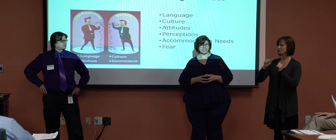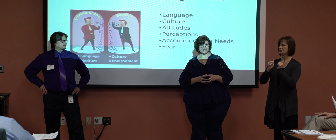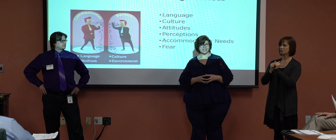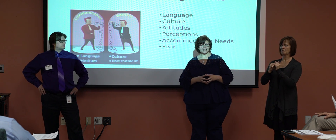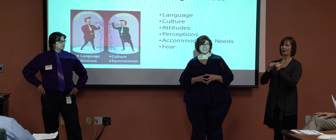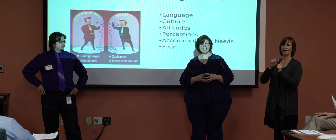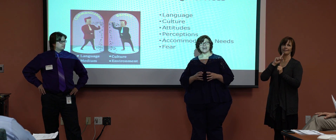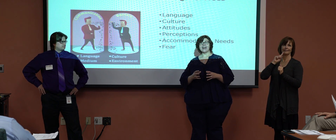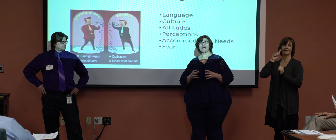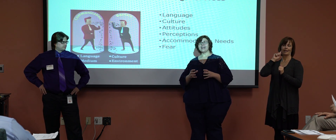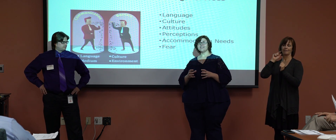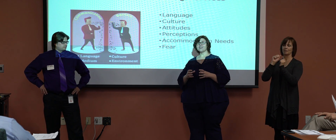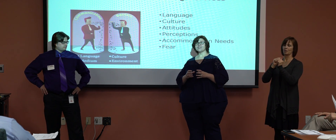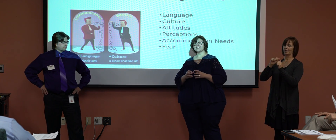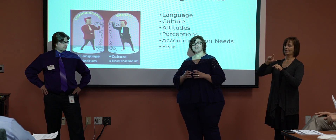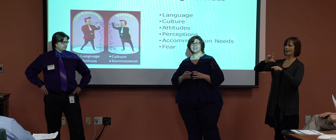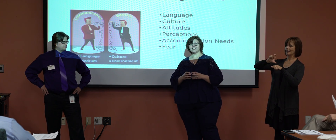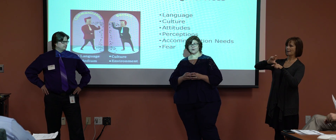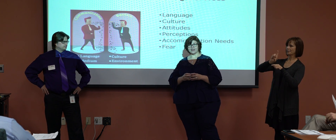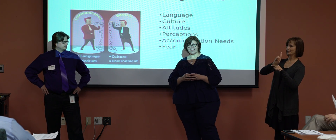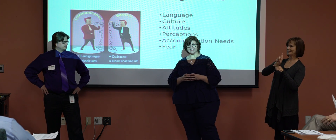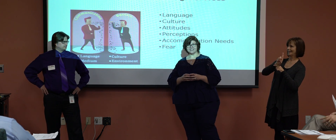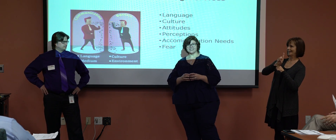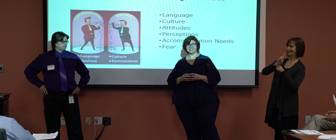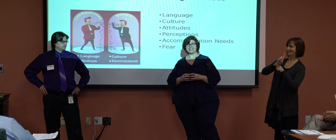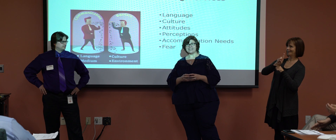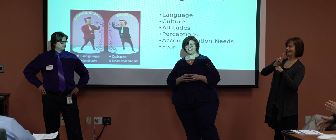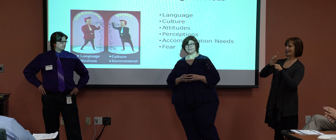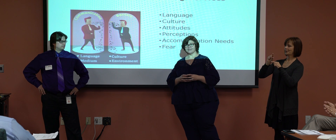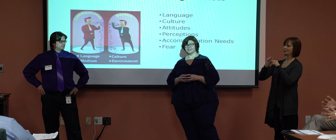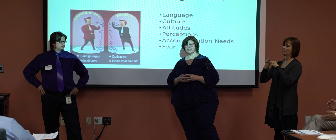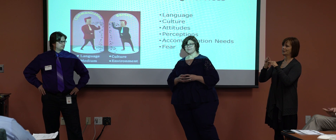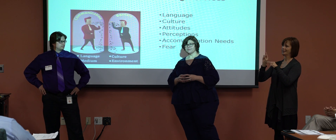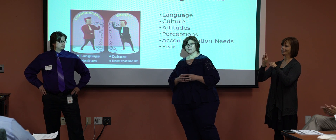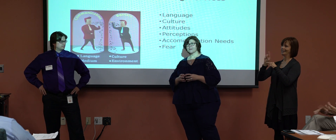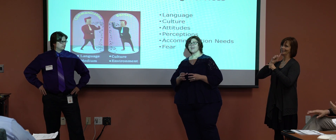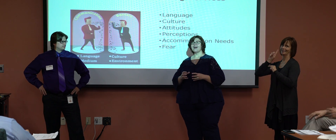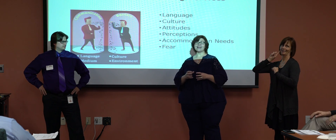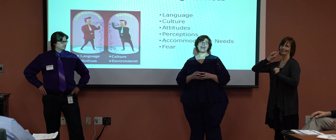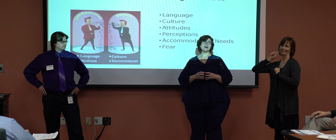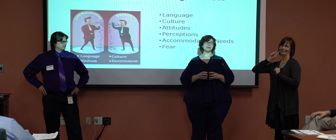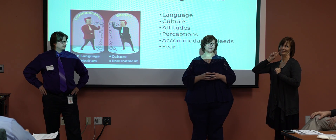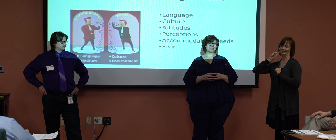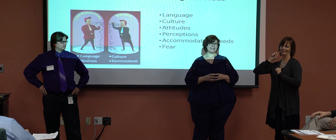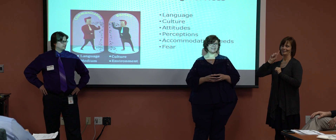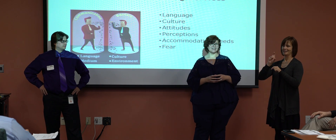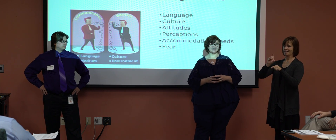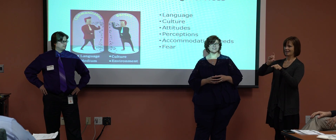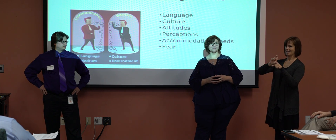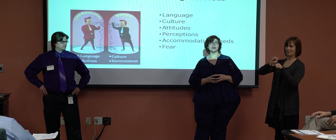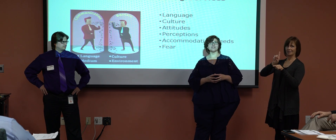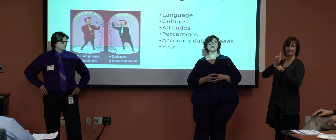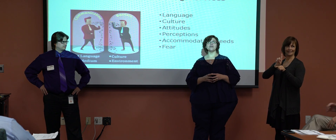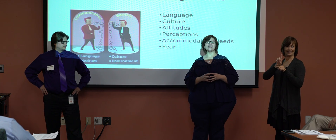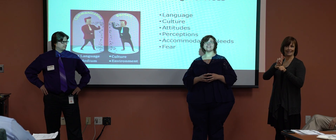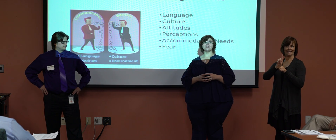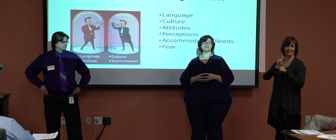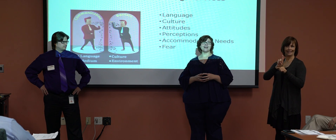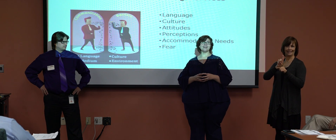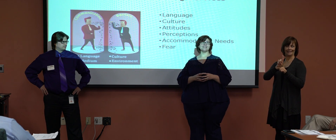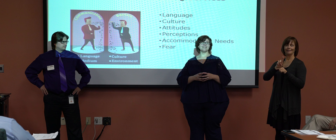deaf and there is a lowercase d deaf. A capital D is a person